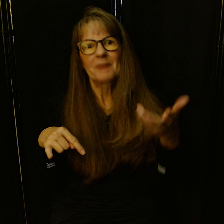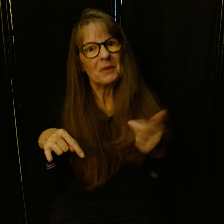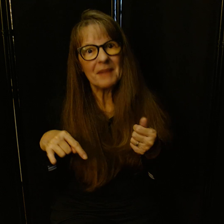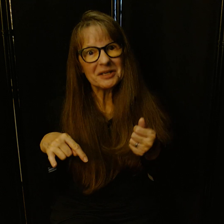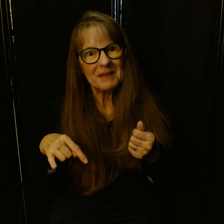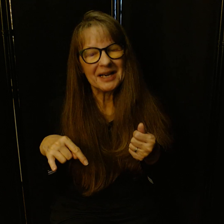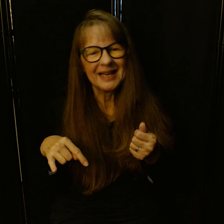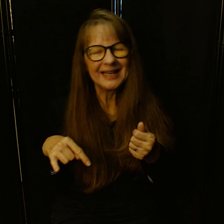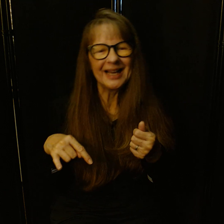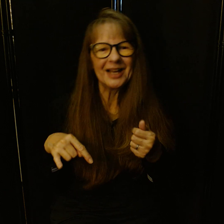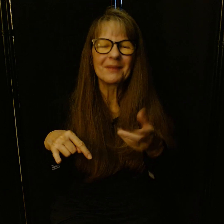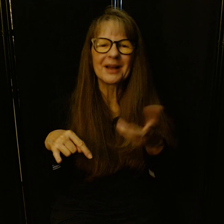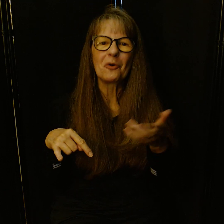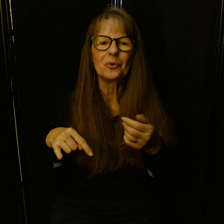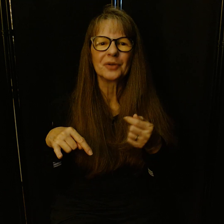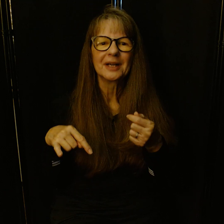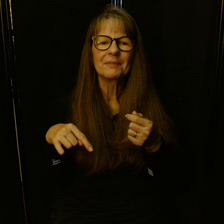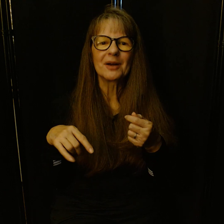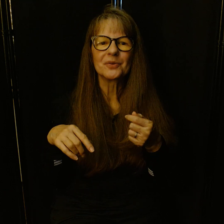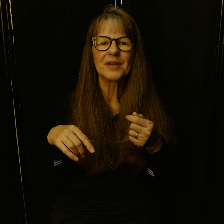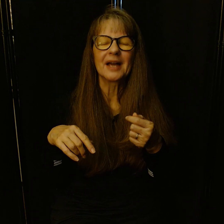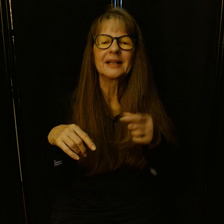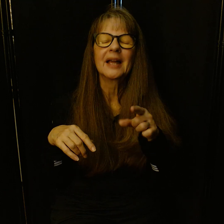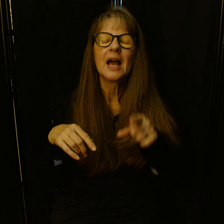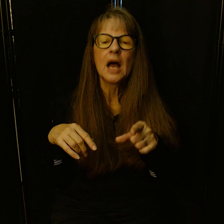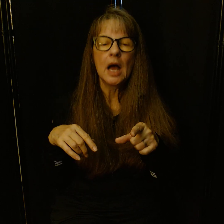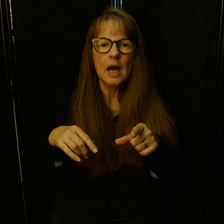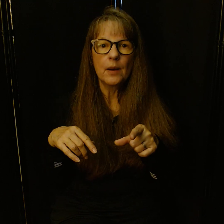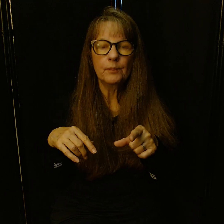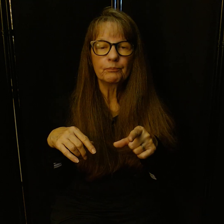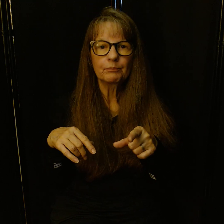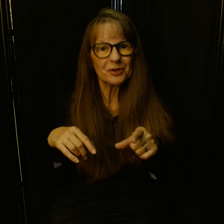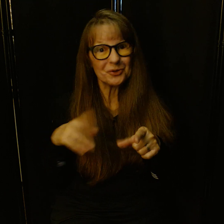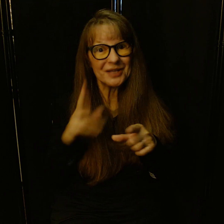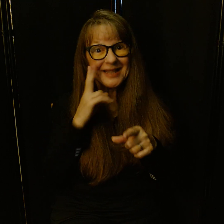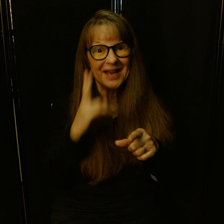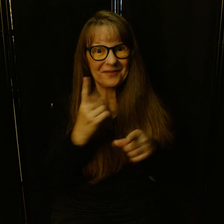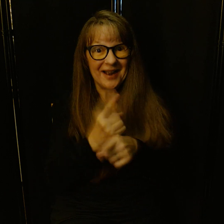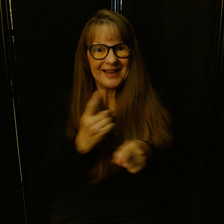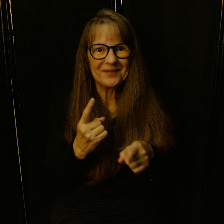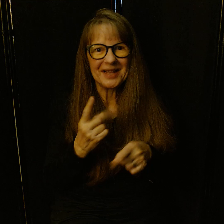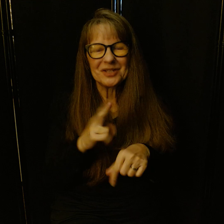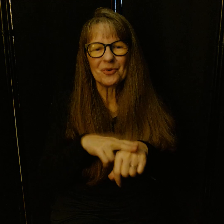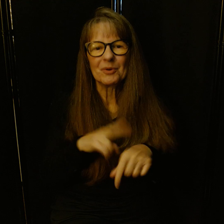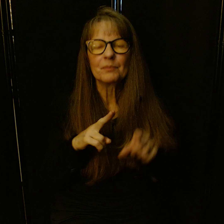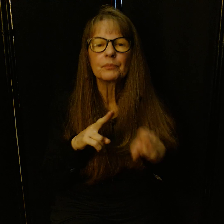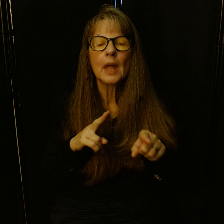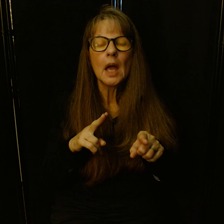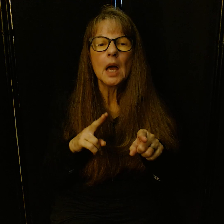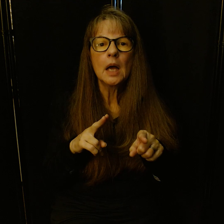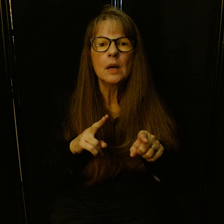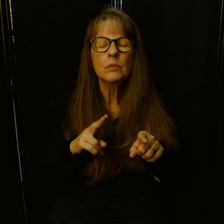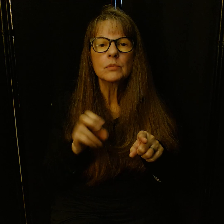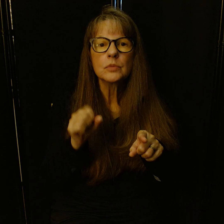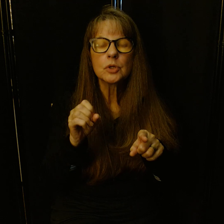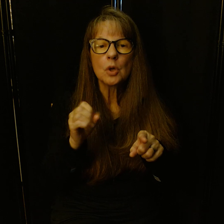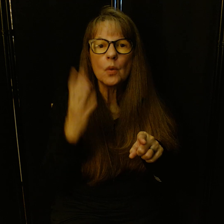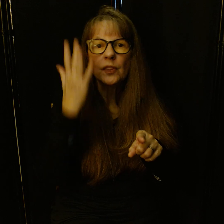back to my old sign. But you'll see that, right? I mean, that's normal. So